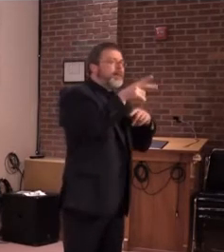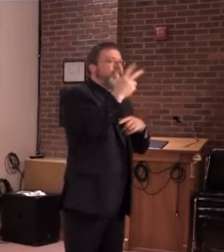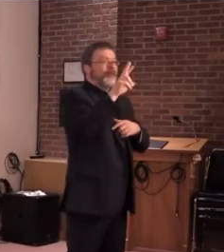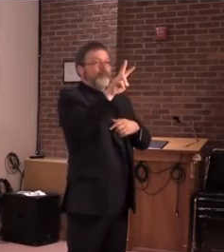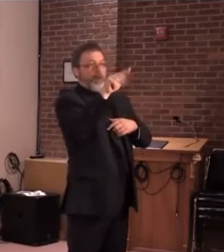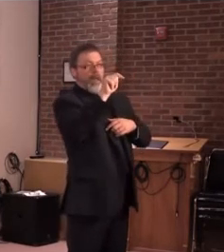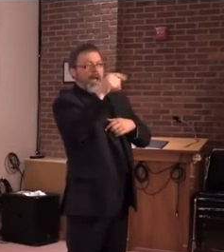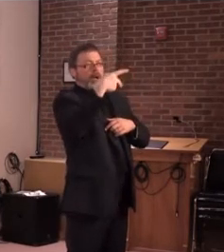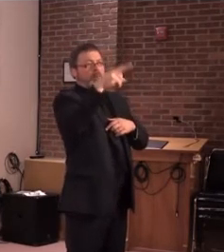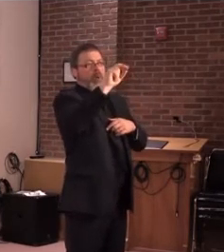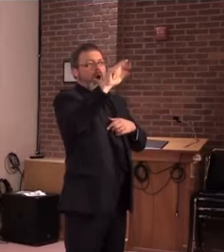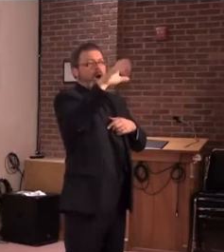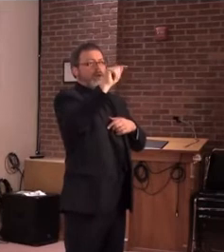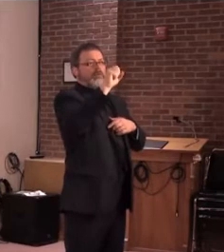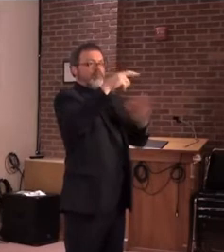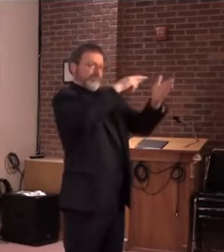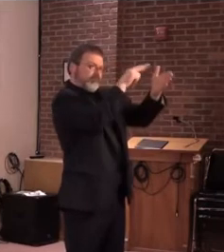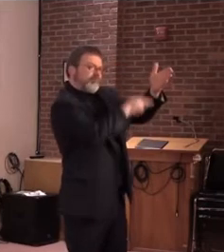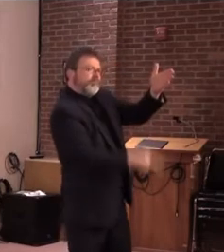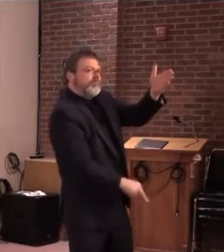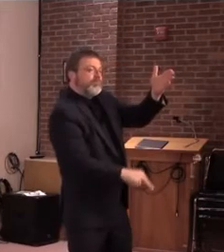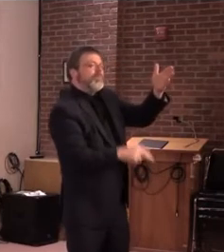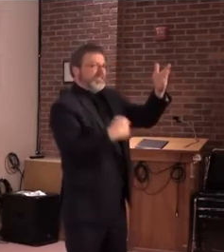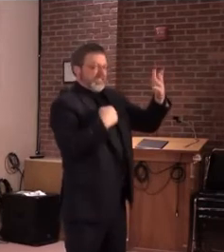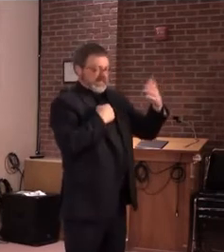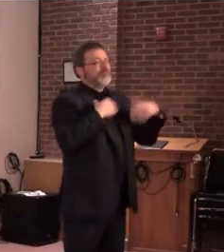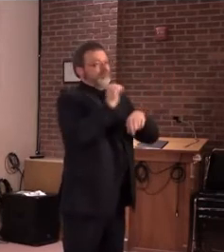to do more, and we'll keep doing that as long as we can.